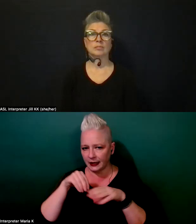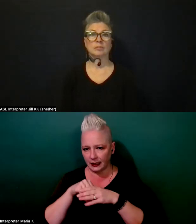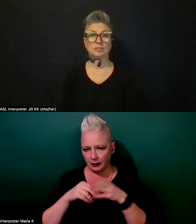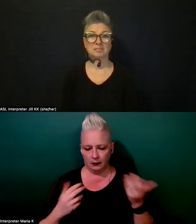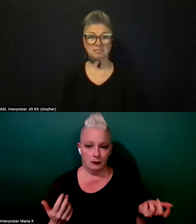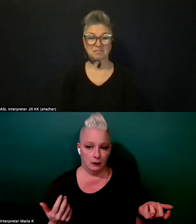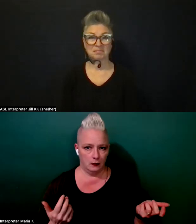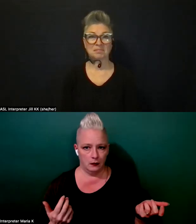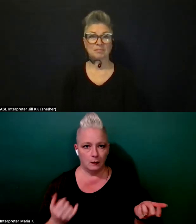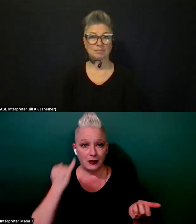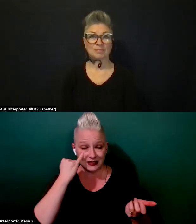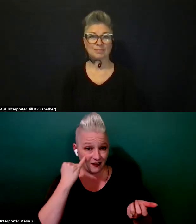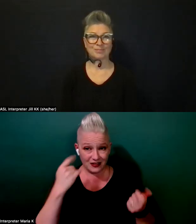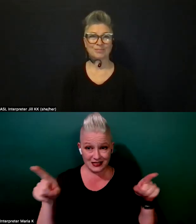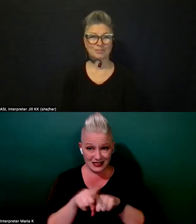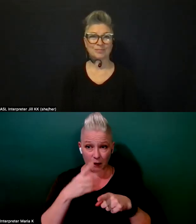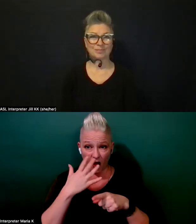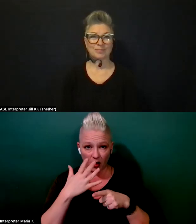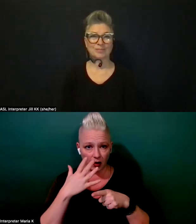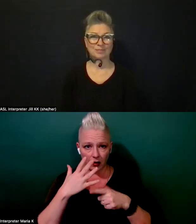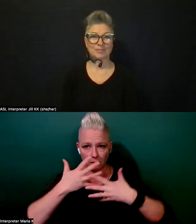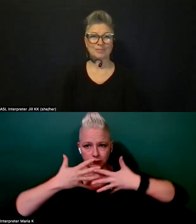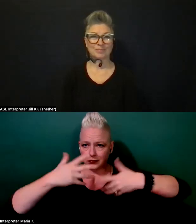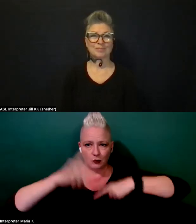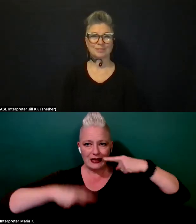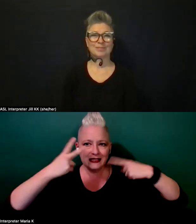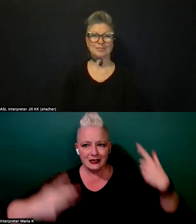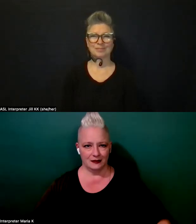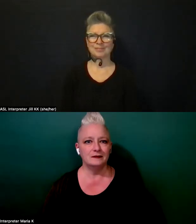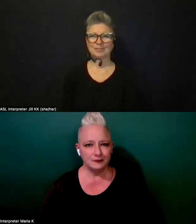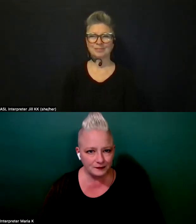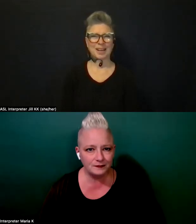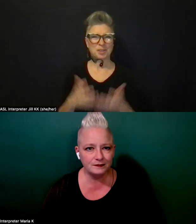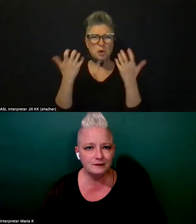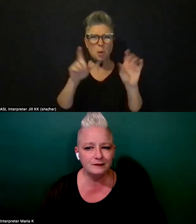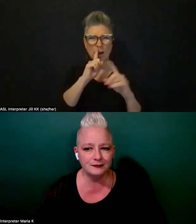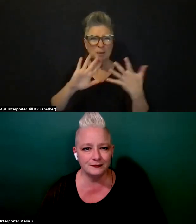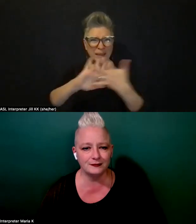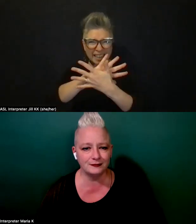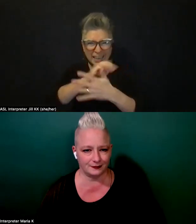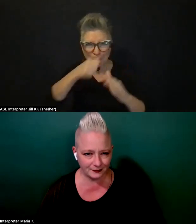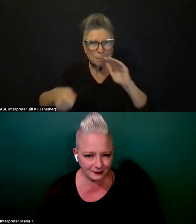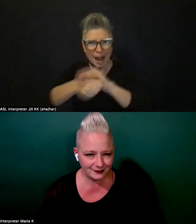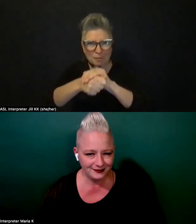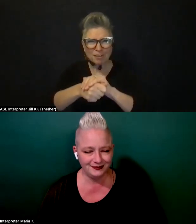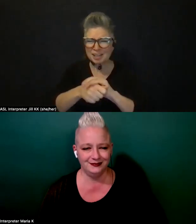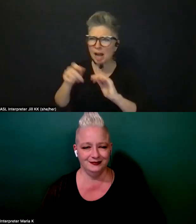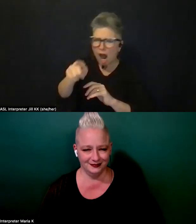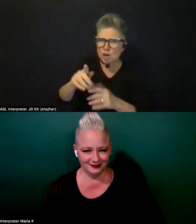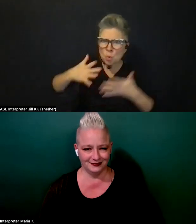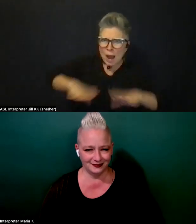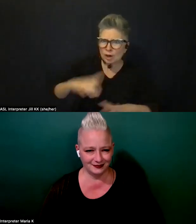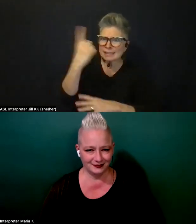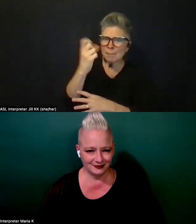just disappear if it's the same color, and we They don't want want to that. be camouflaged. Like, Yeah, exactly. I'm wearing something enough. Yeah.